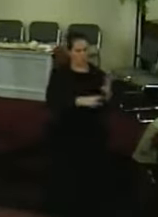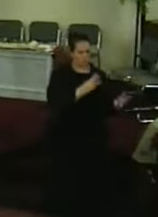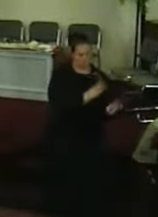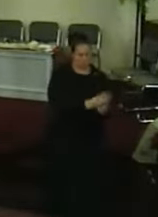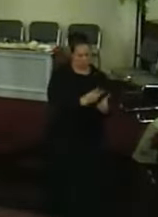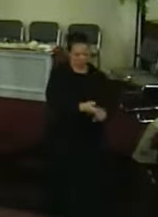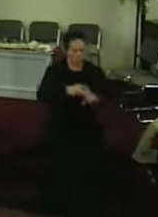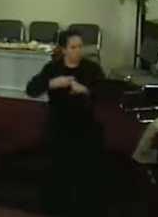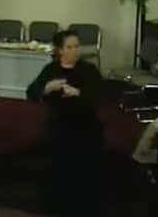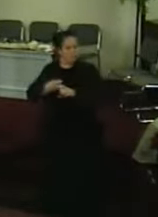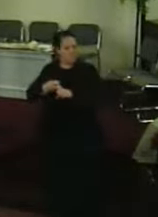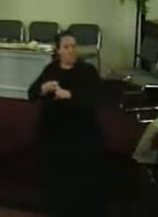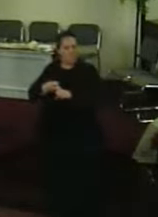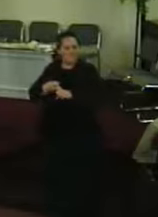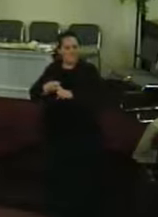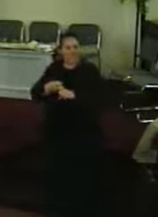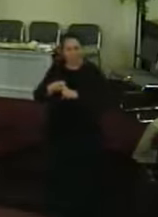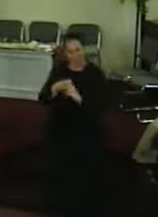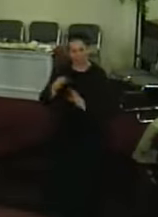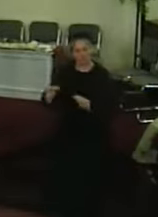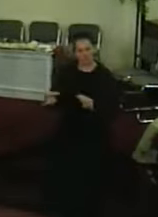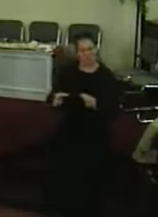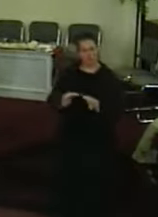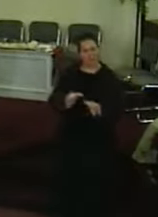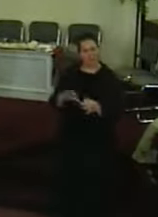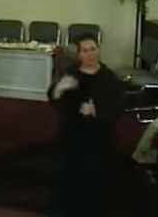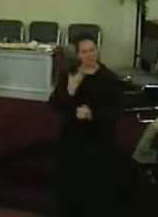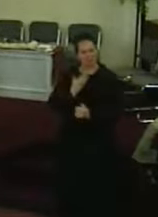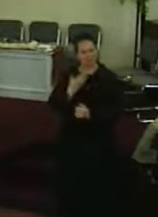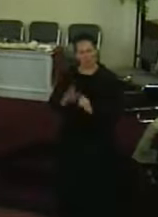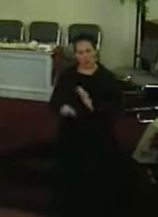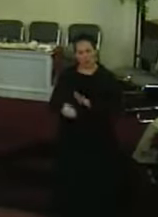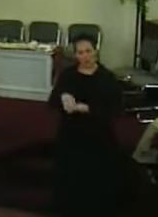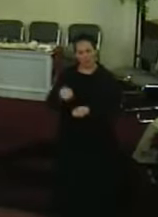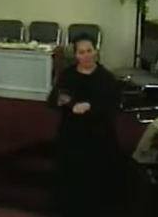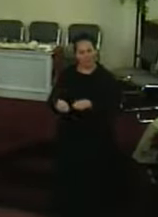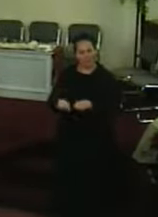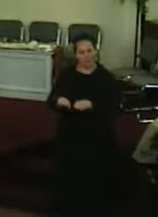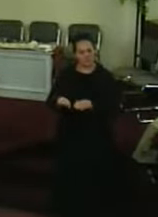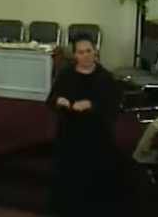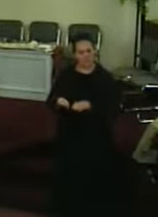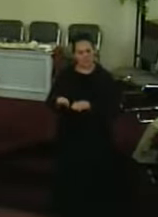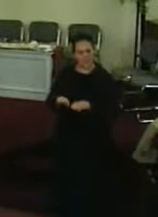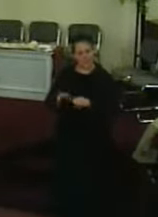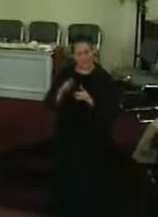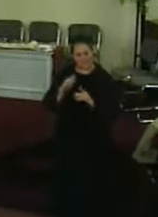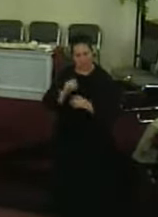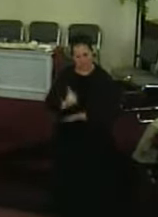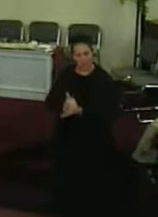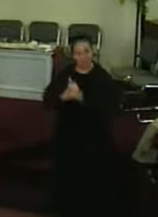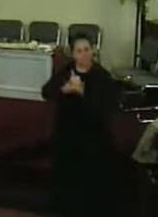who has directed our steps, and all the things that keep us on top.